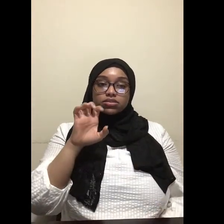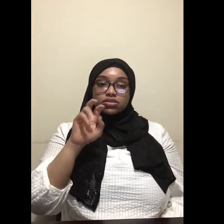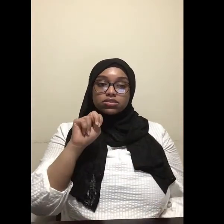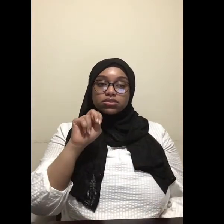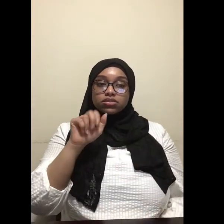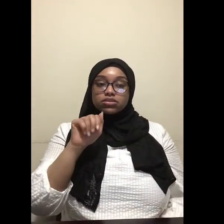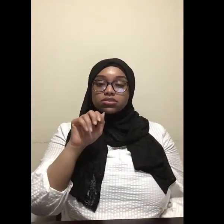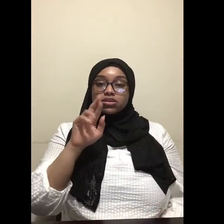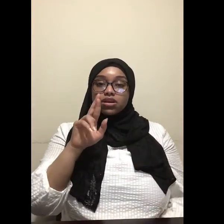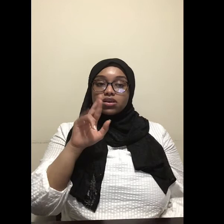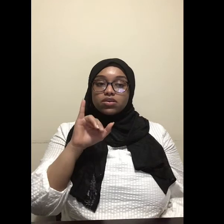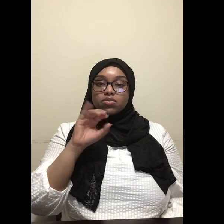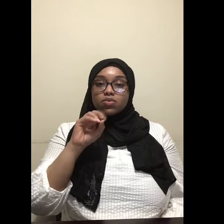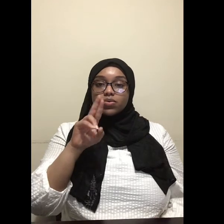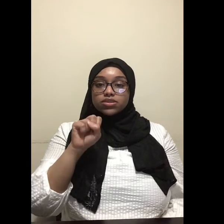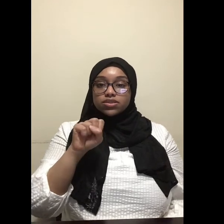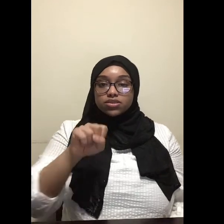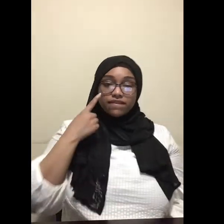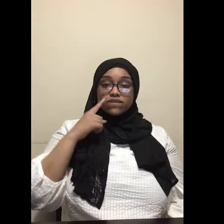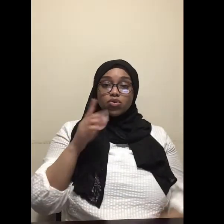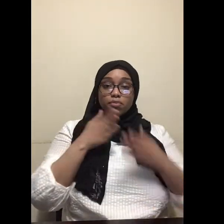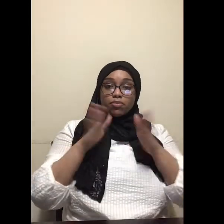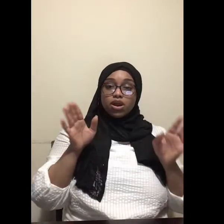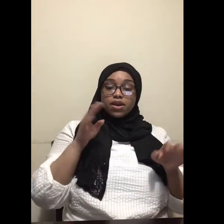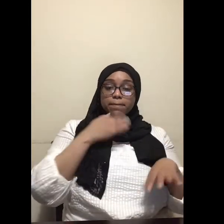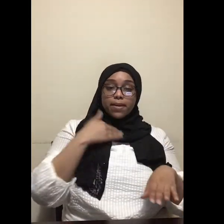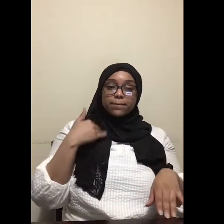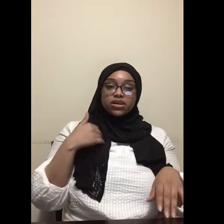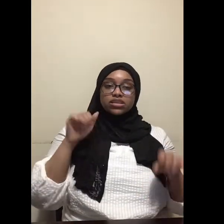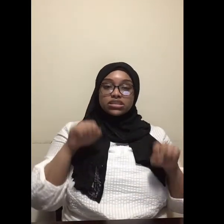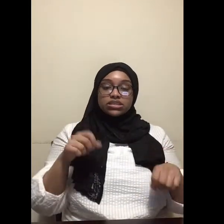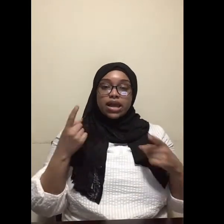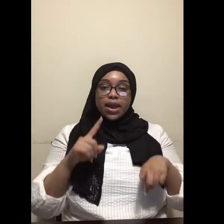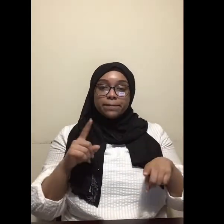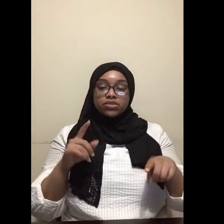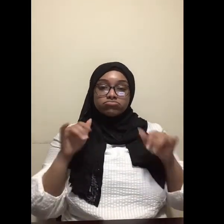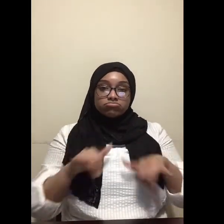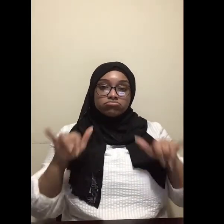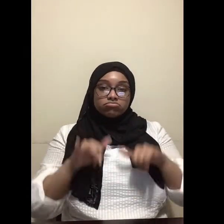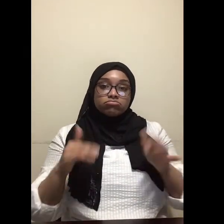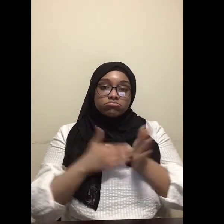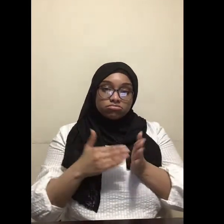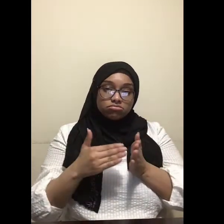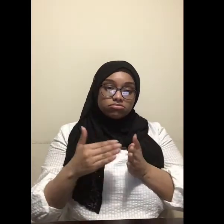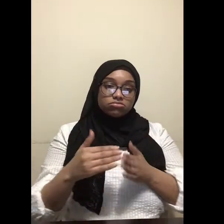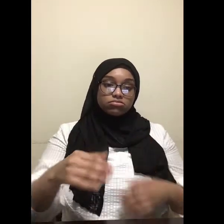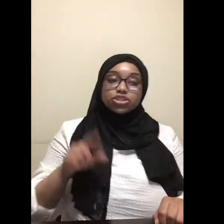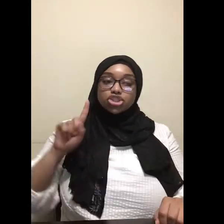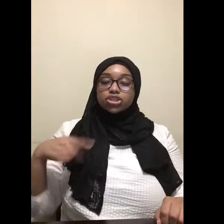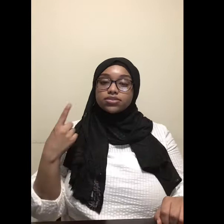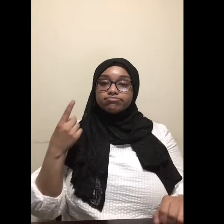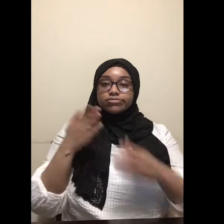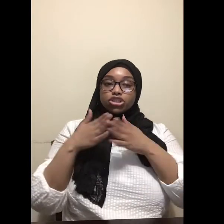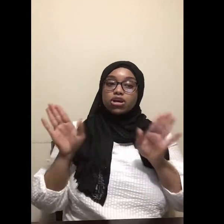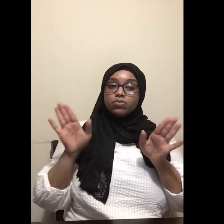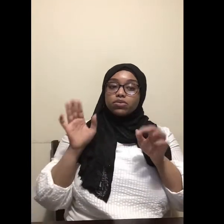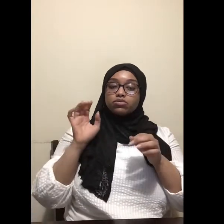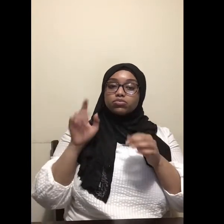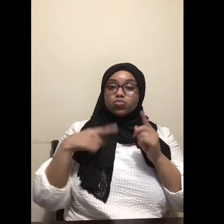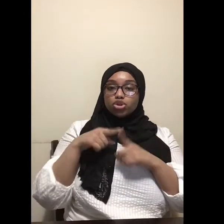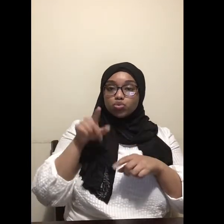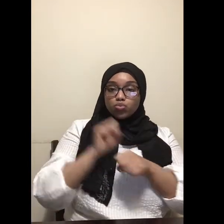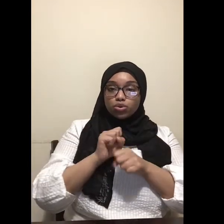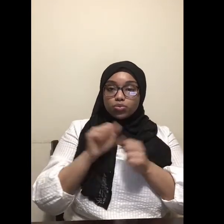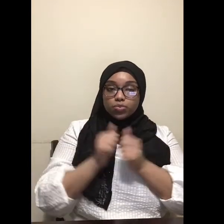So, I want to go over this PowerPoint presentation that's in your supplemental resources and walk you